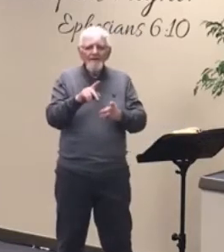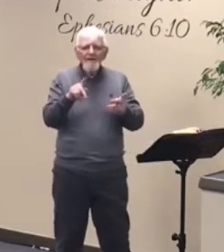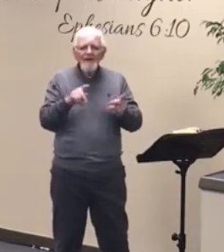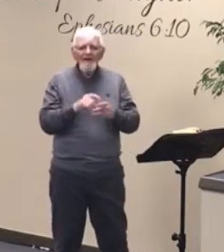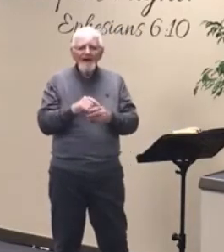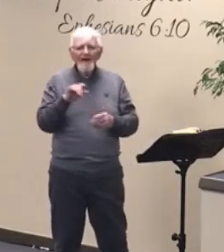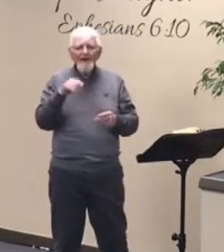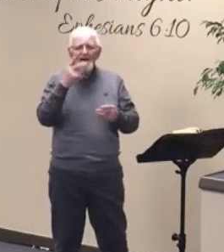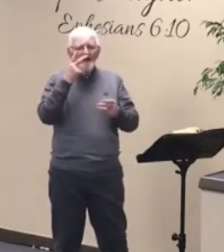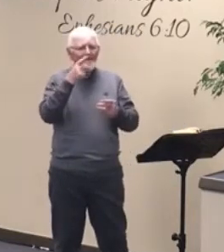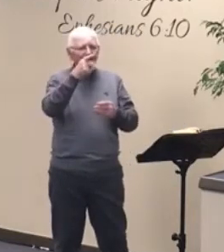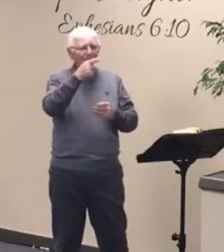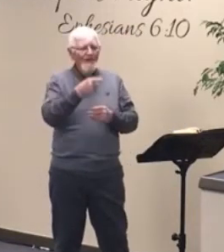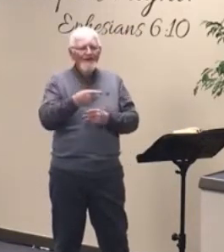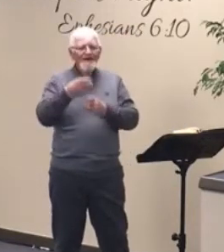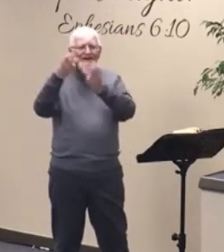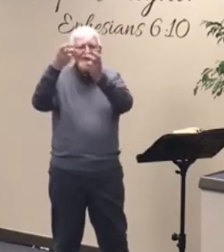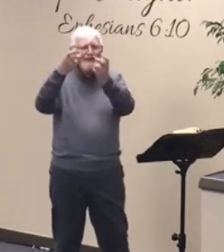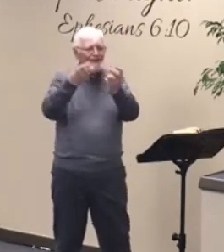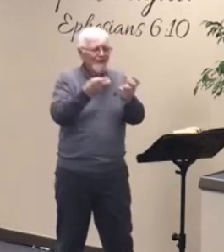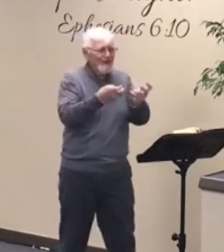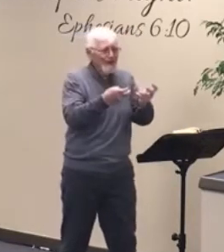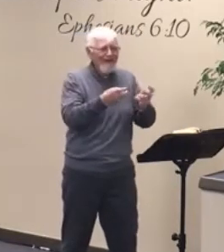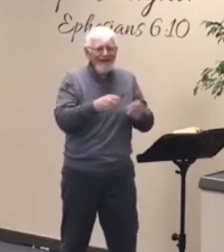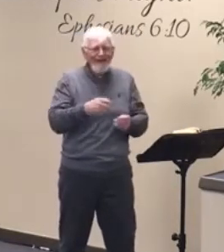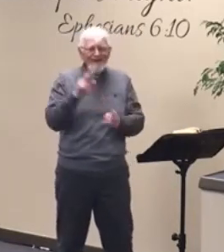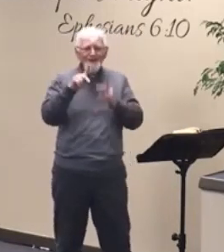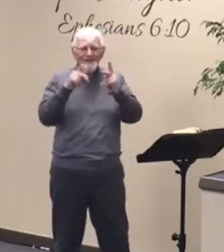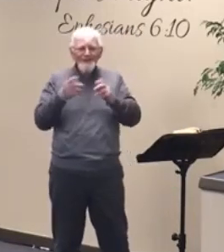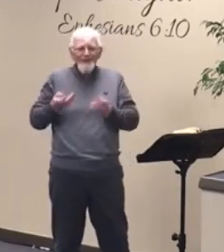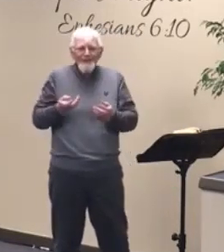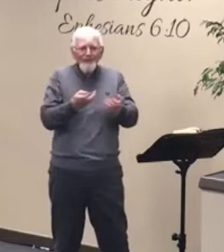me go down, the sleds just got further and further, further away.